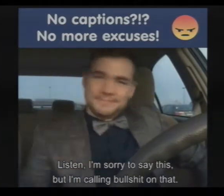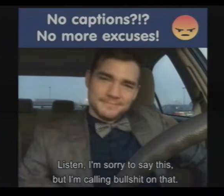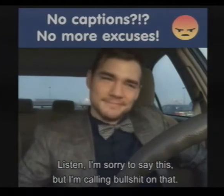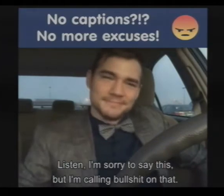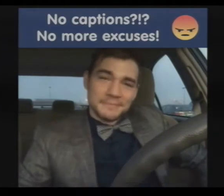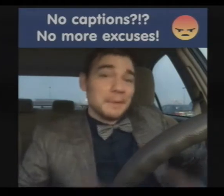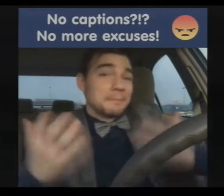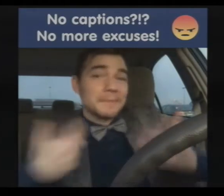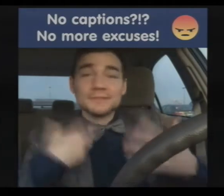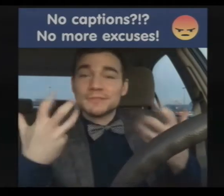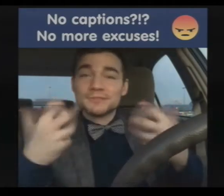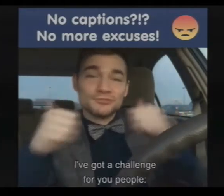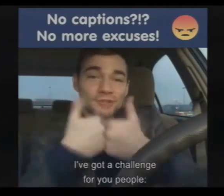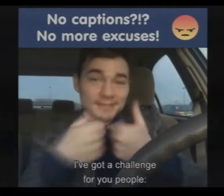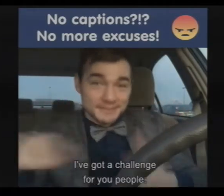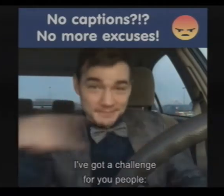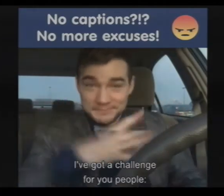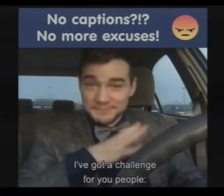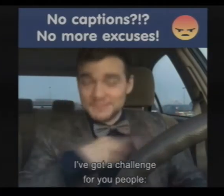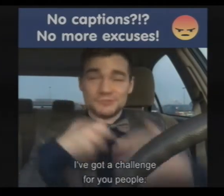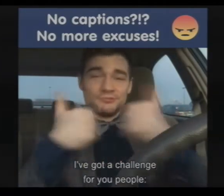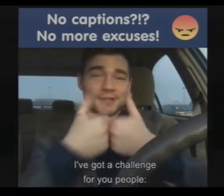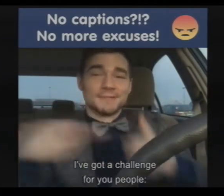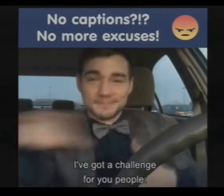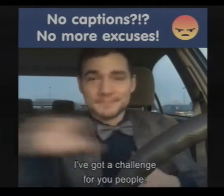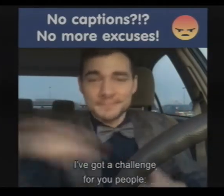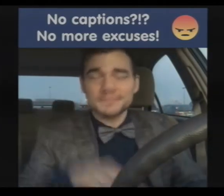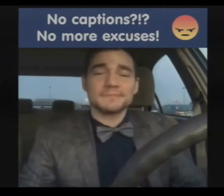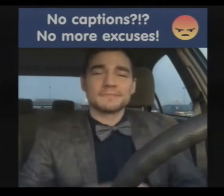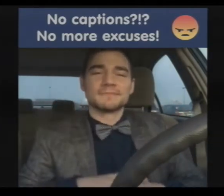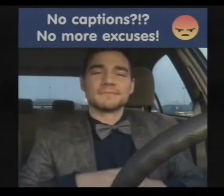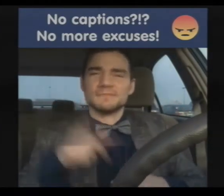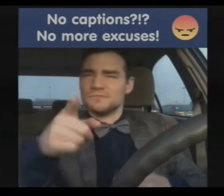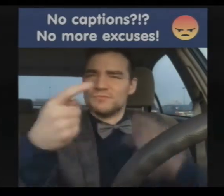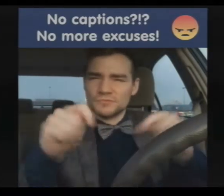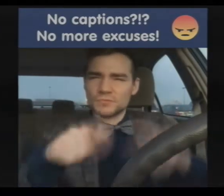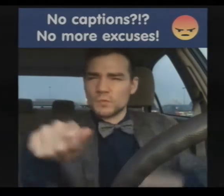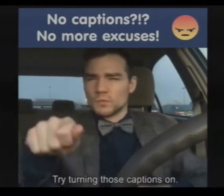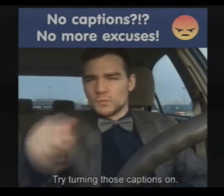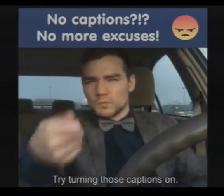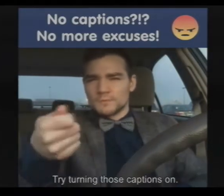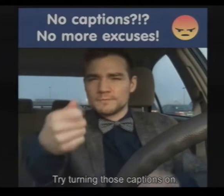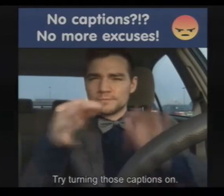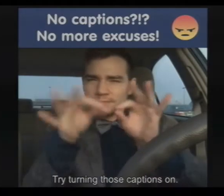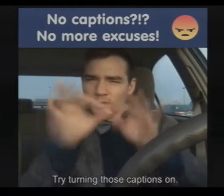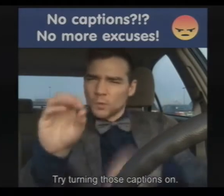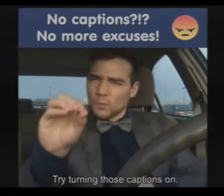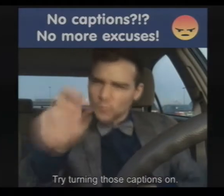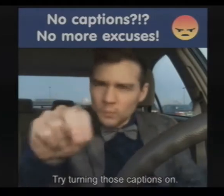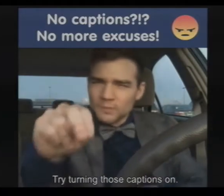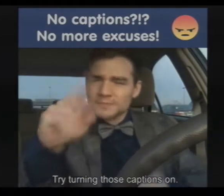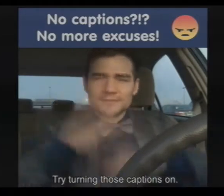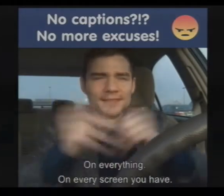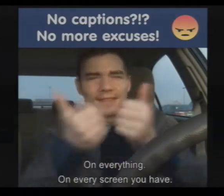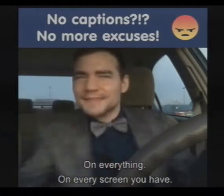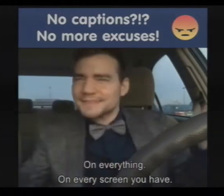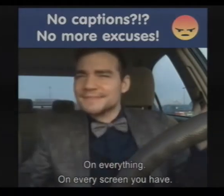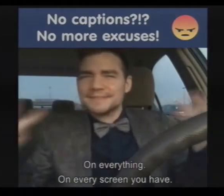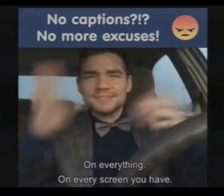that. Sorry. Don't I've say that got a word. challenge for you people. Try turning those captions on everything,